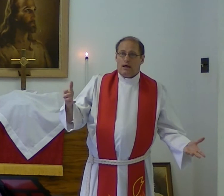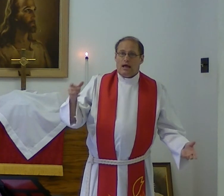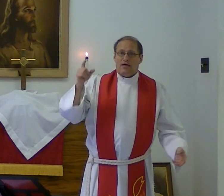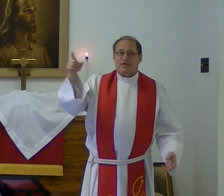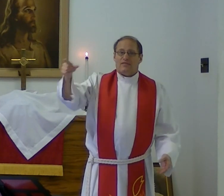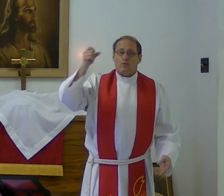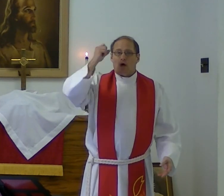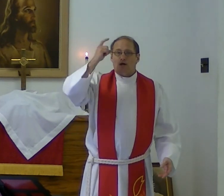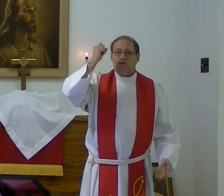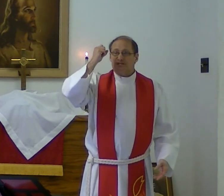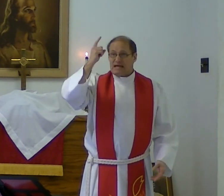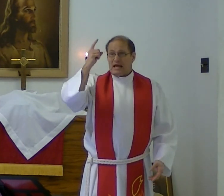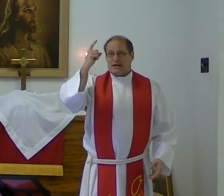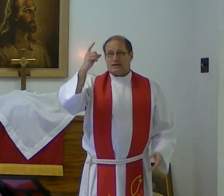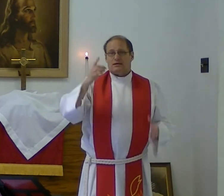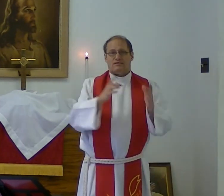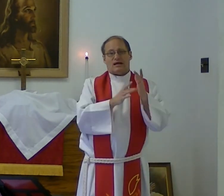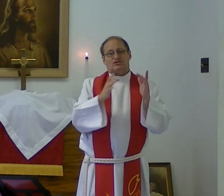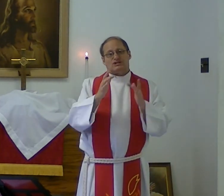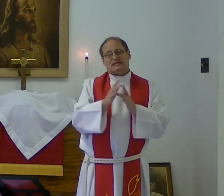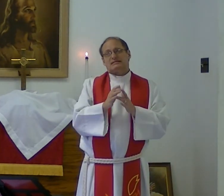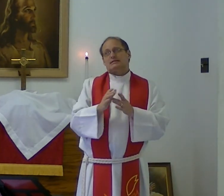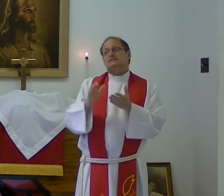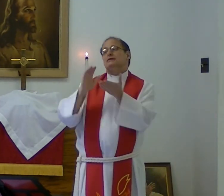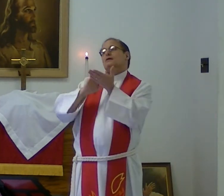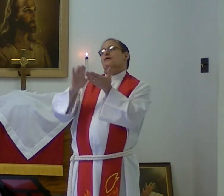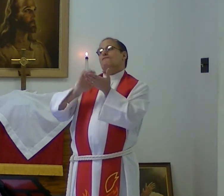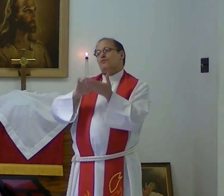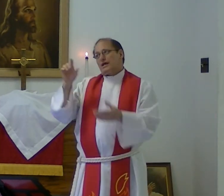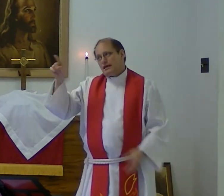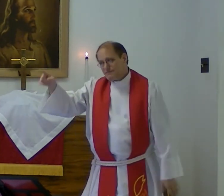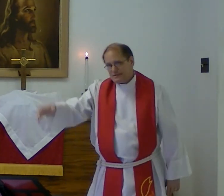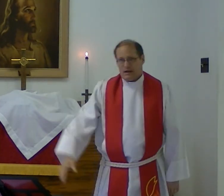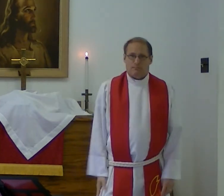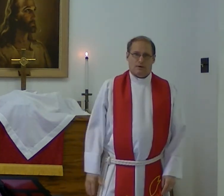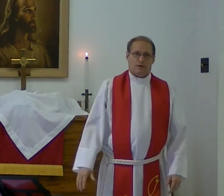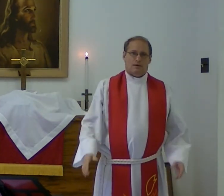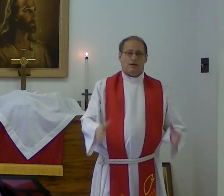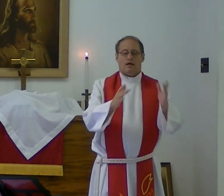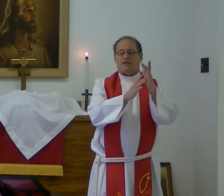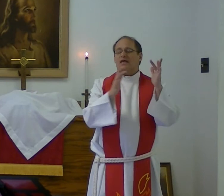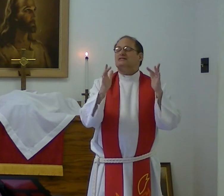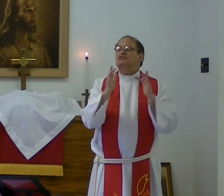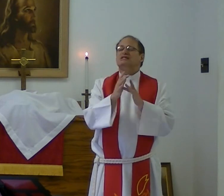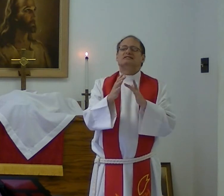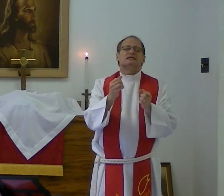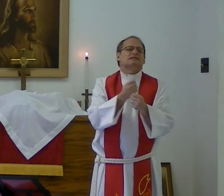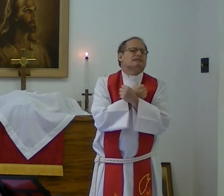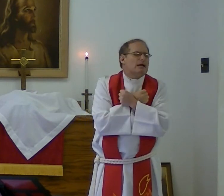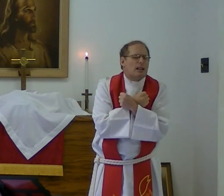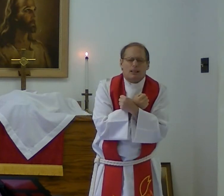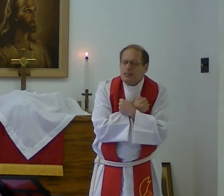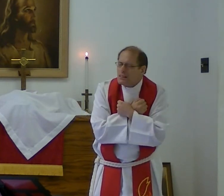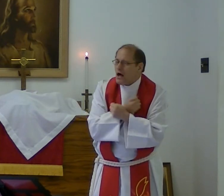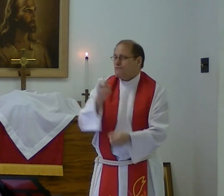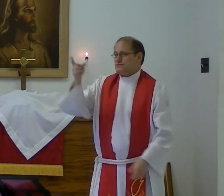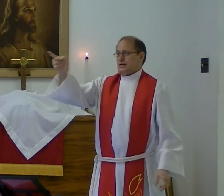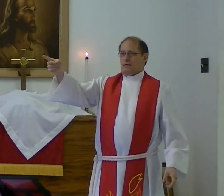And then they will understand that Jesus forgives them, that Jesus loves them,